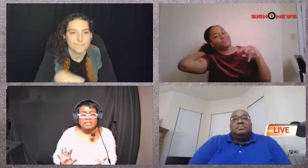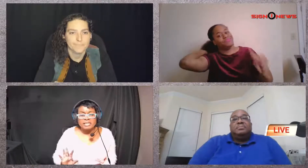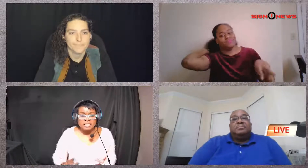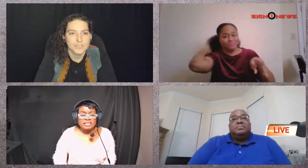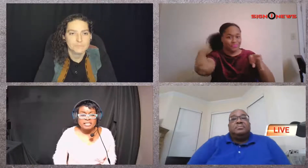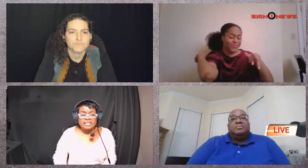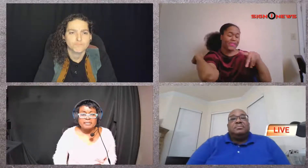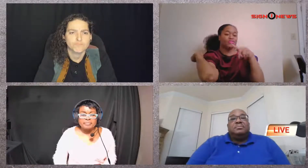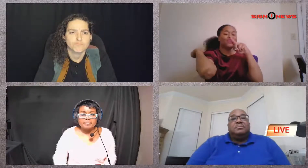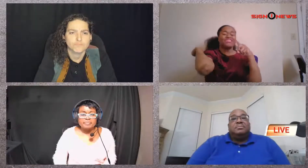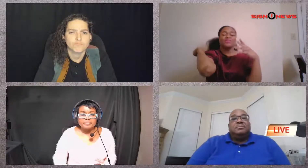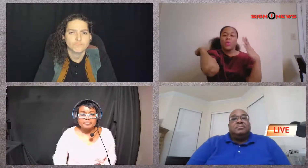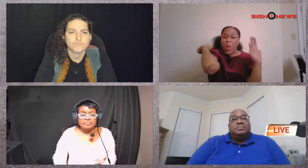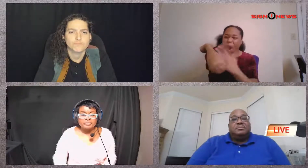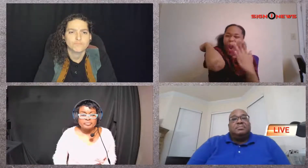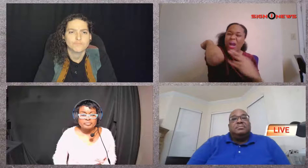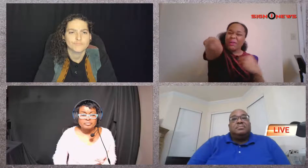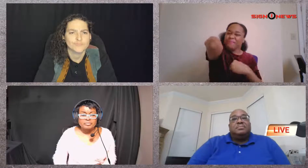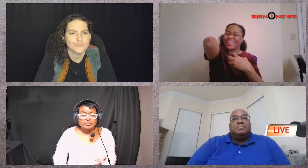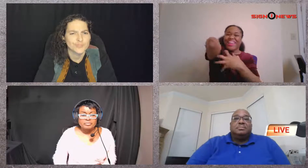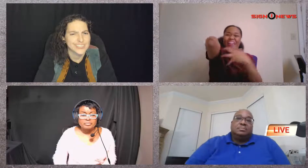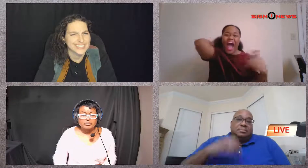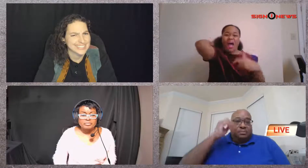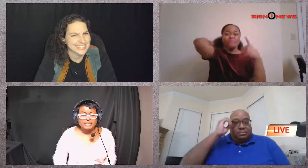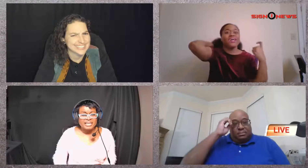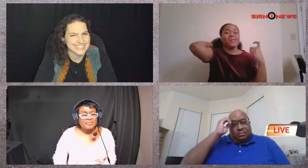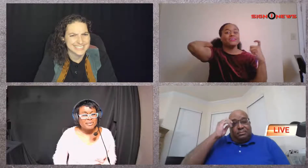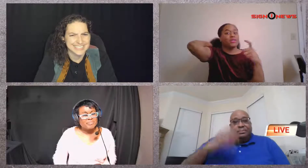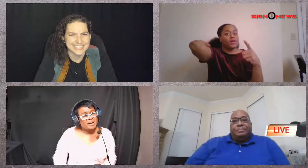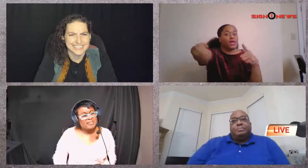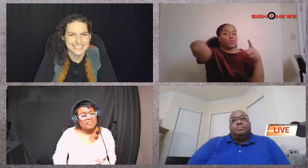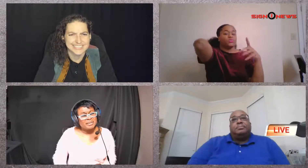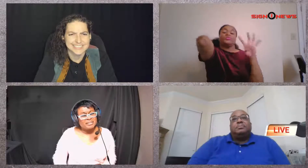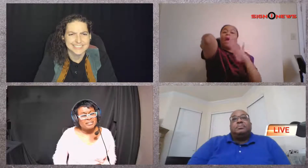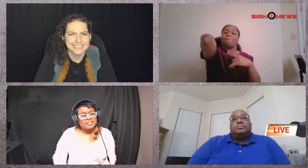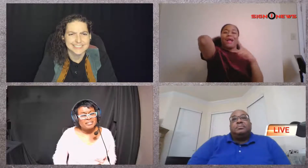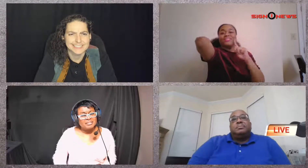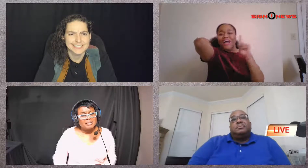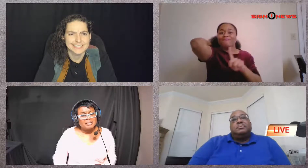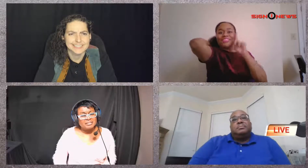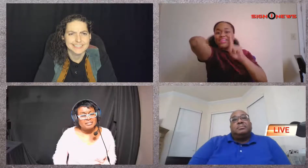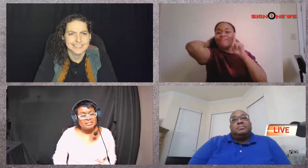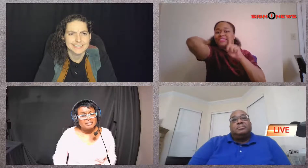Things like housing and things like that. And it really bothered me.